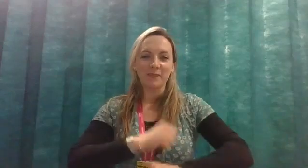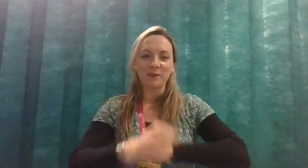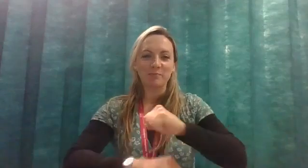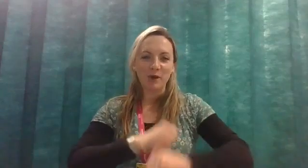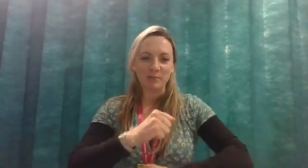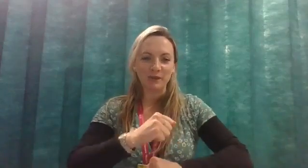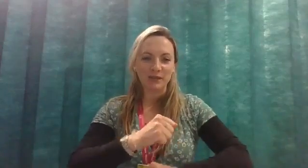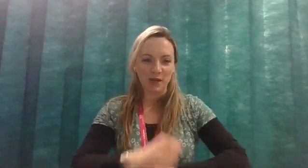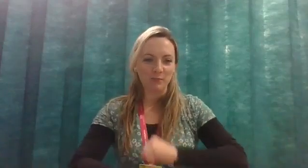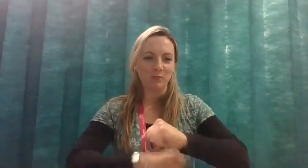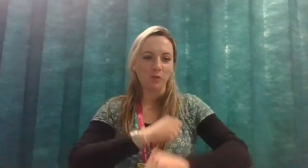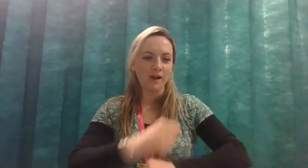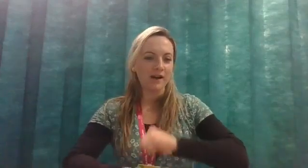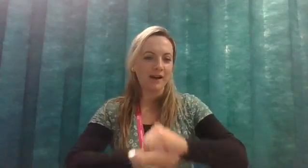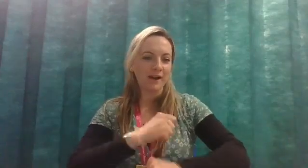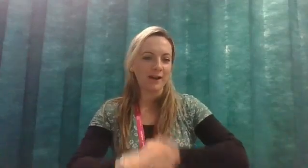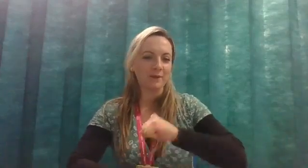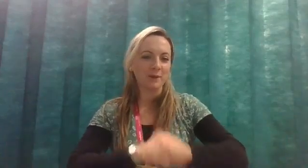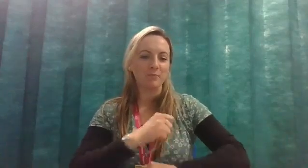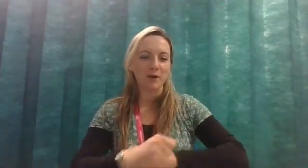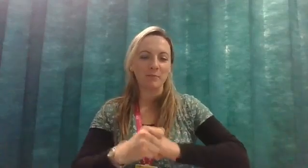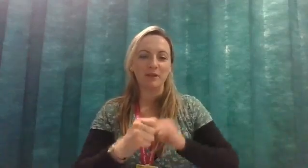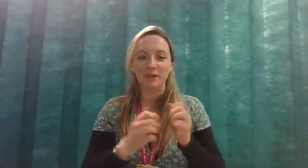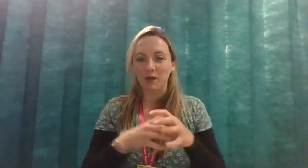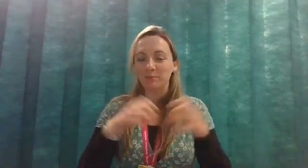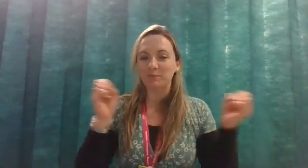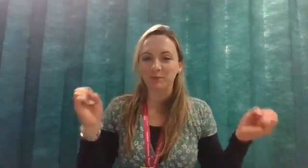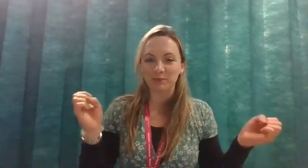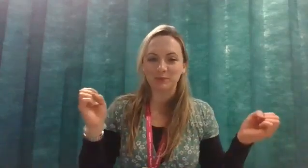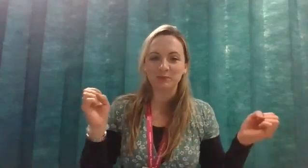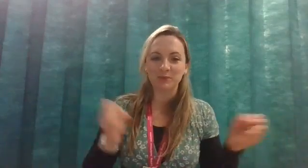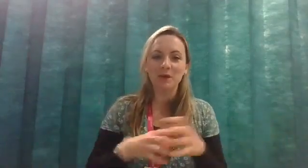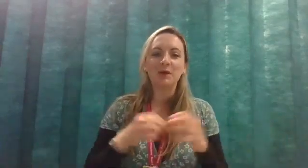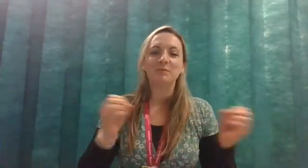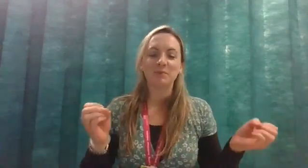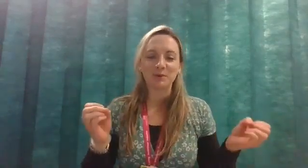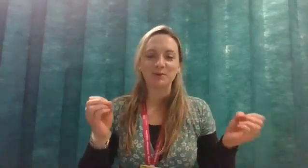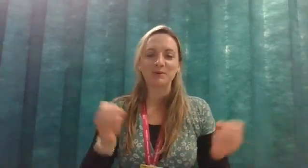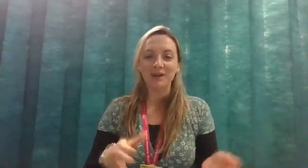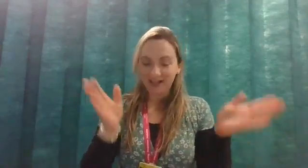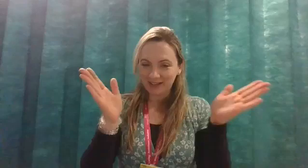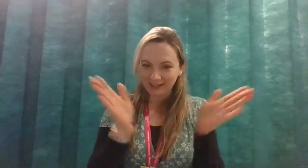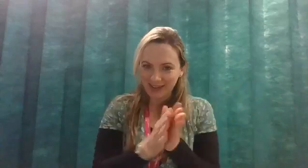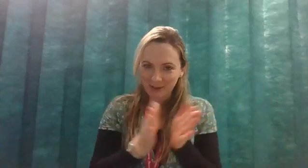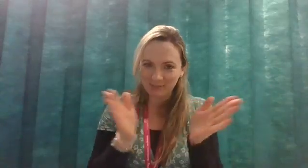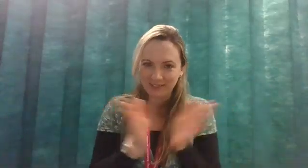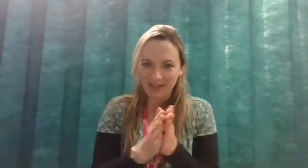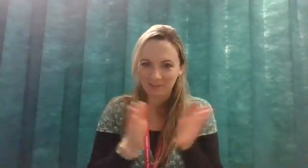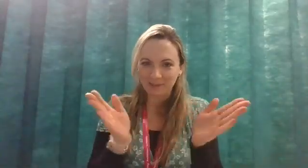the bobbin up, wind the bobbin up, pull, pull, clap, clap,